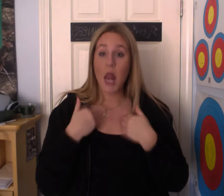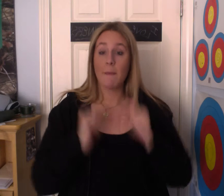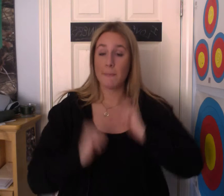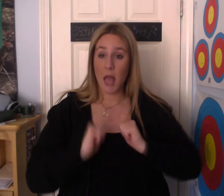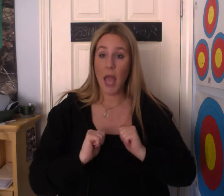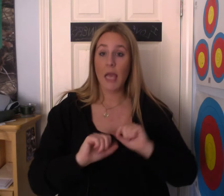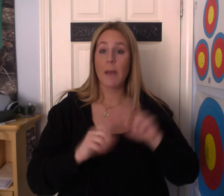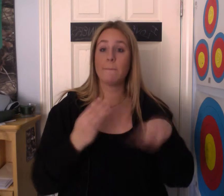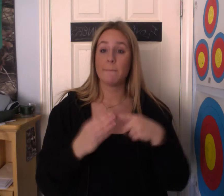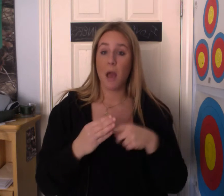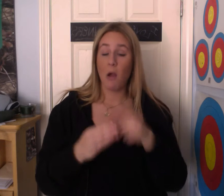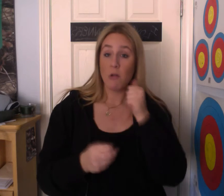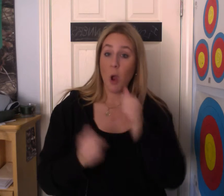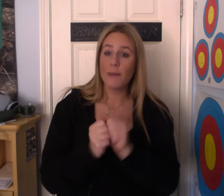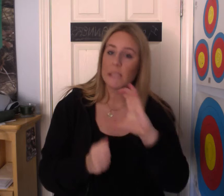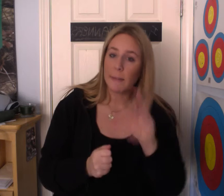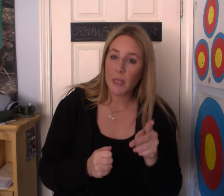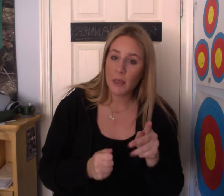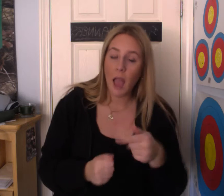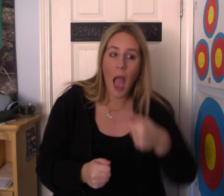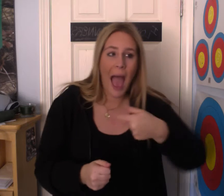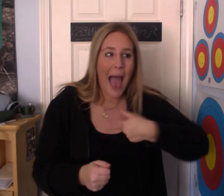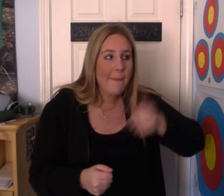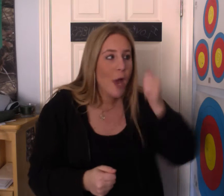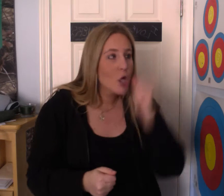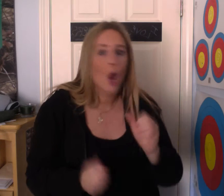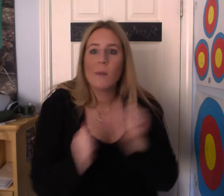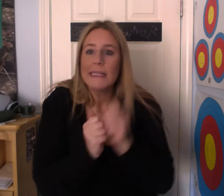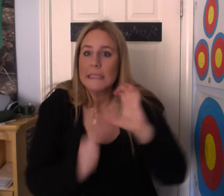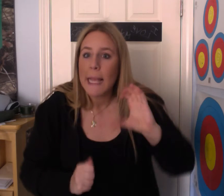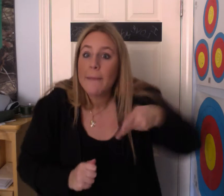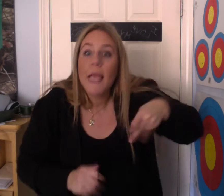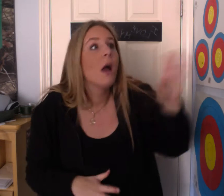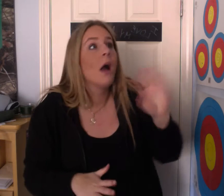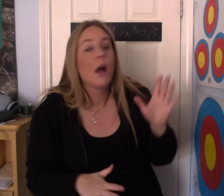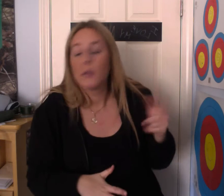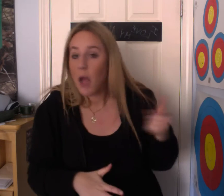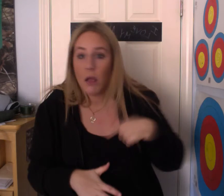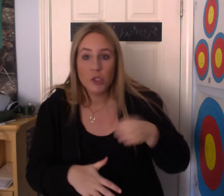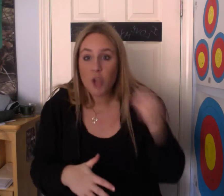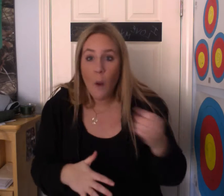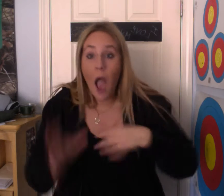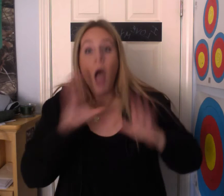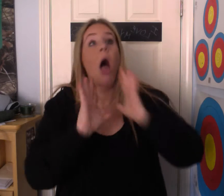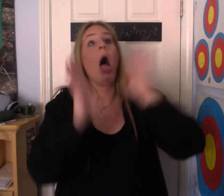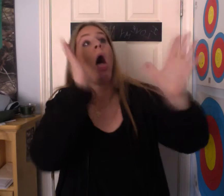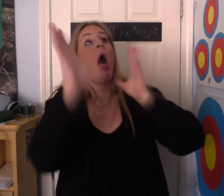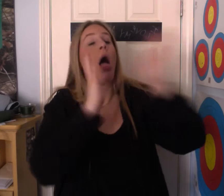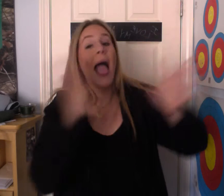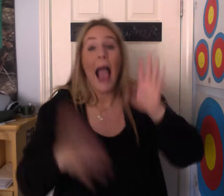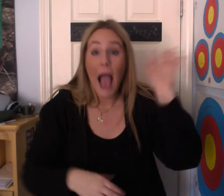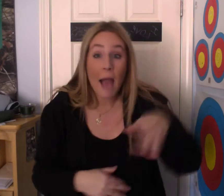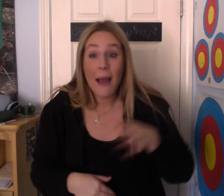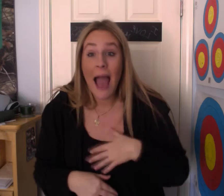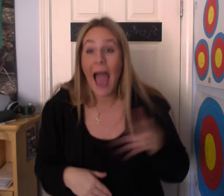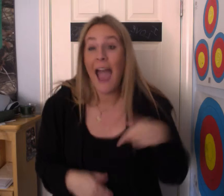about a girl with CP. I was a girl with CP. So I start shouting from the rooftops, I'm finally going to get a